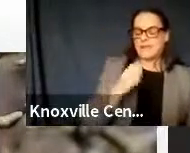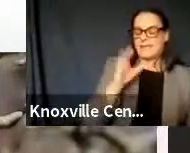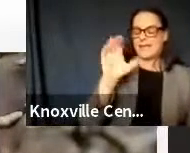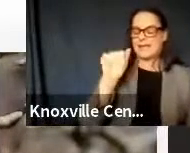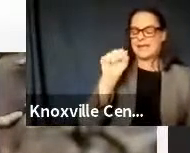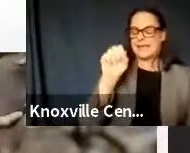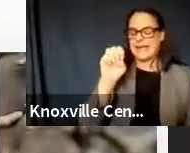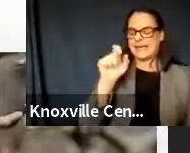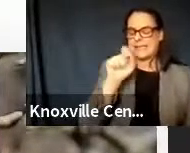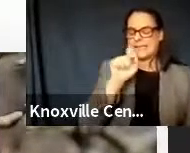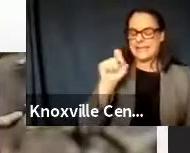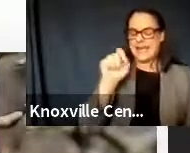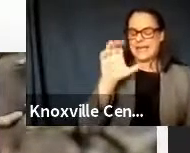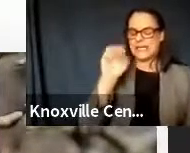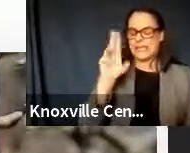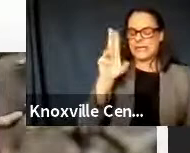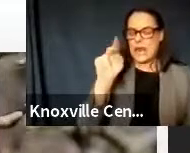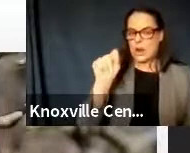covid.knoxcountytn.gov/case-count.